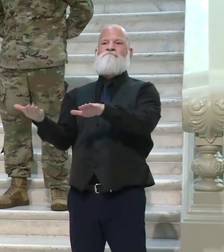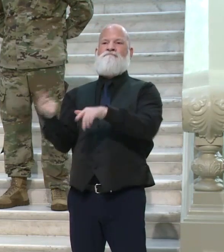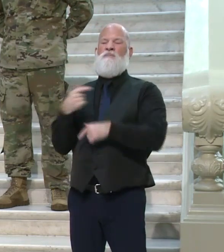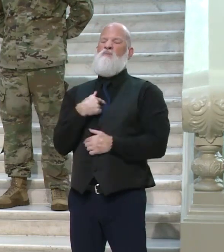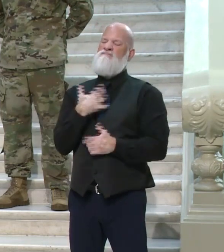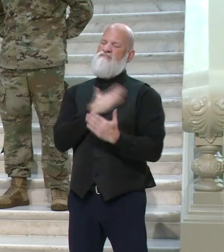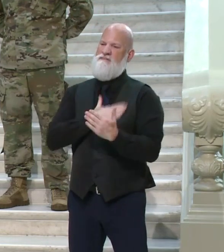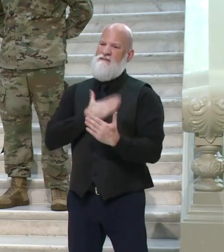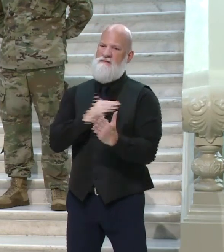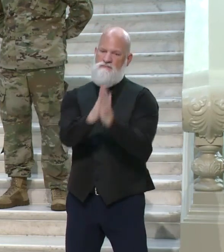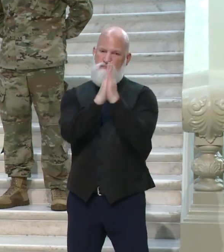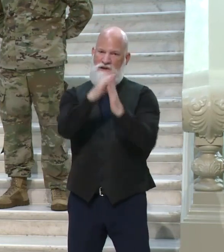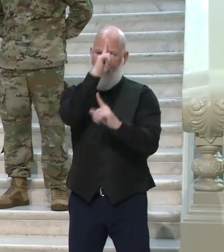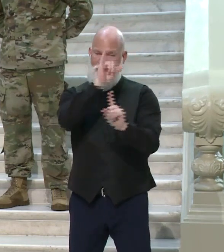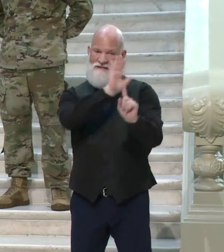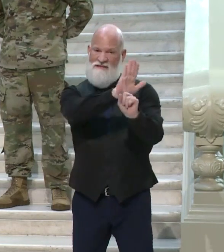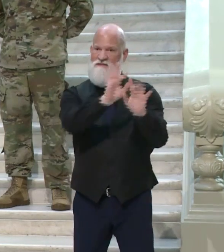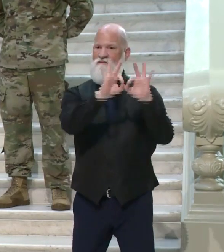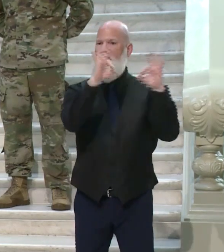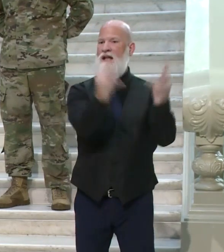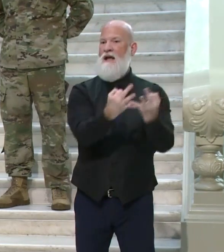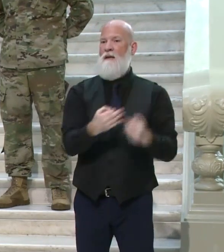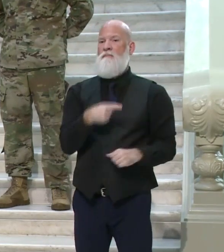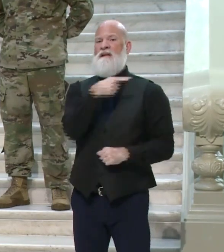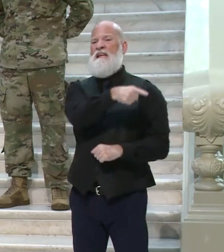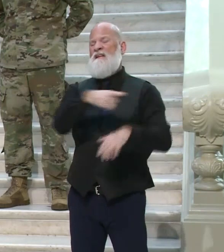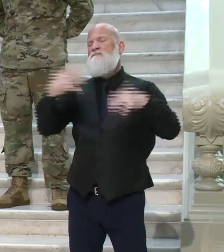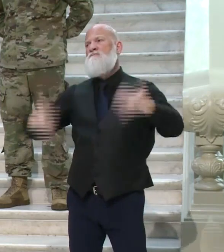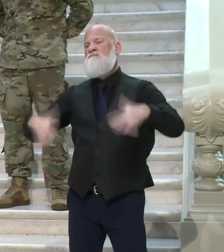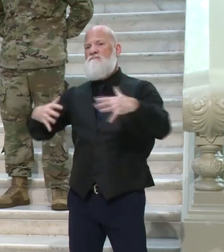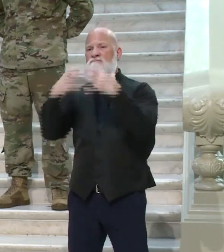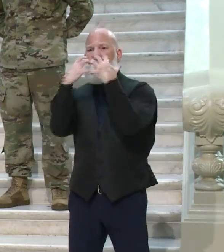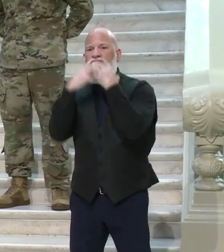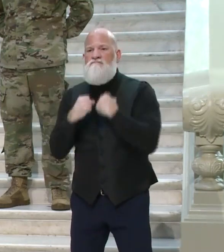He was certainly beloved by his community, and he will